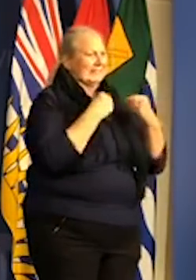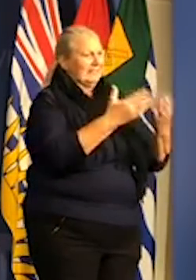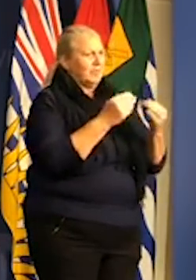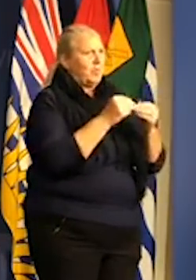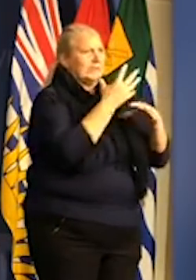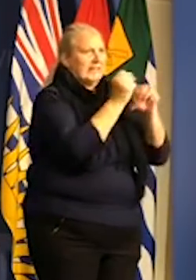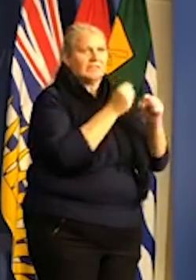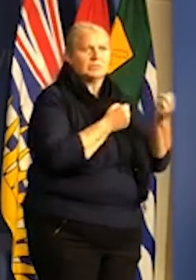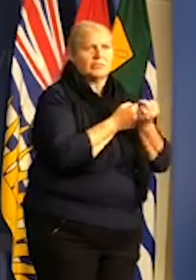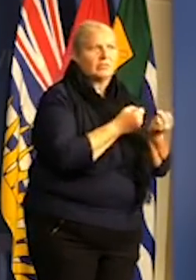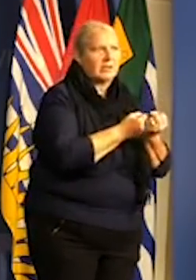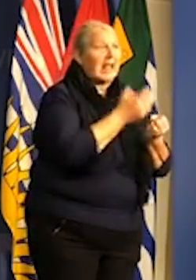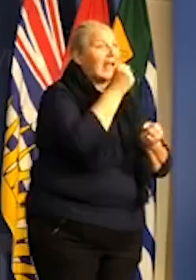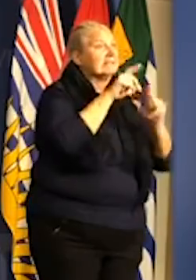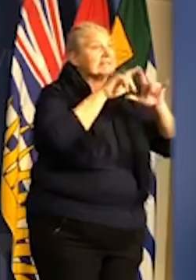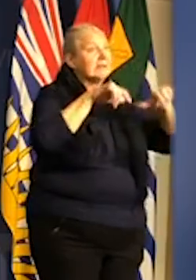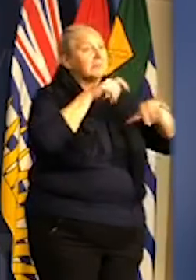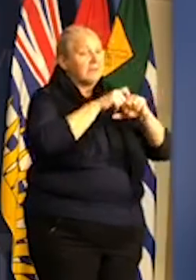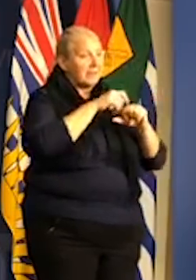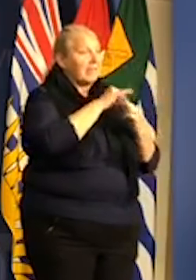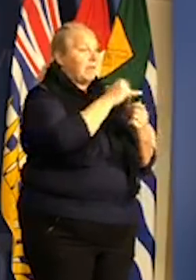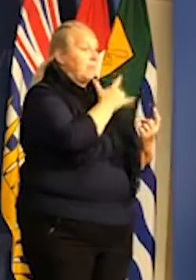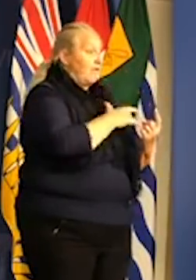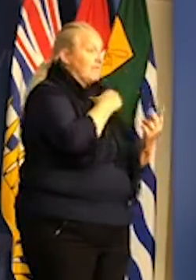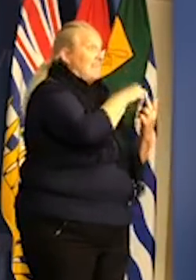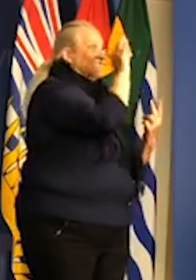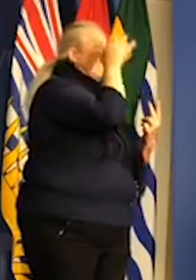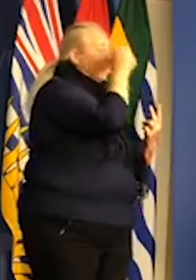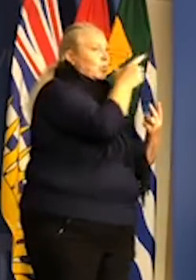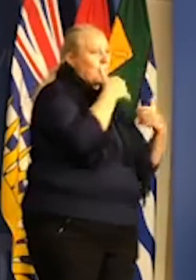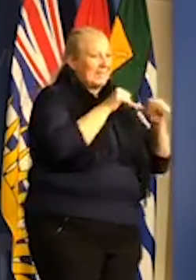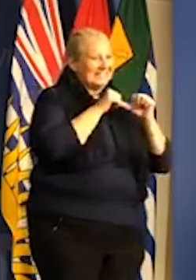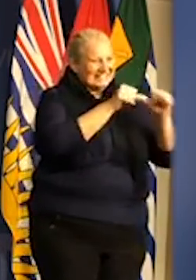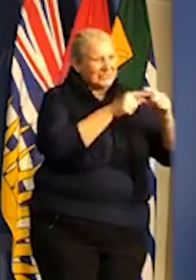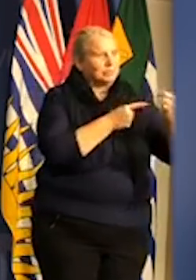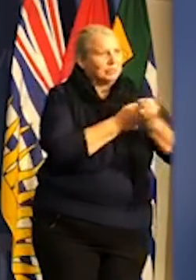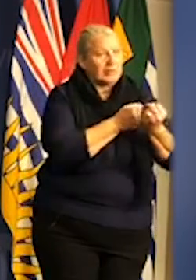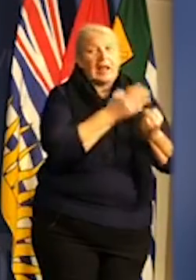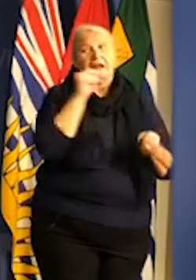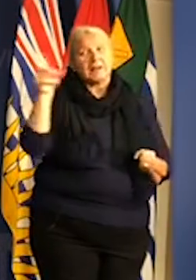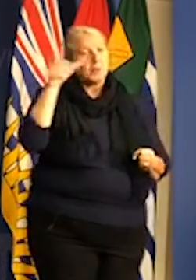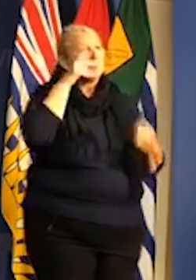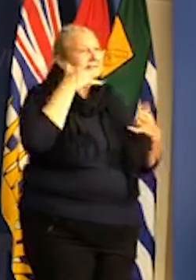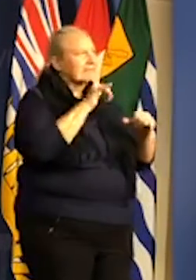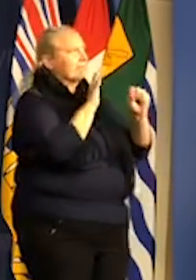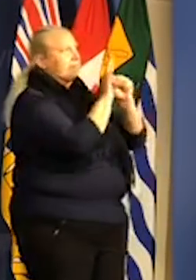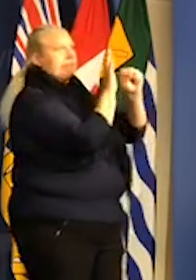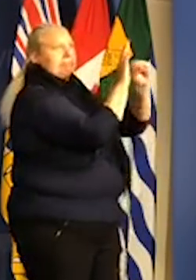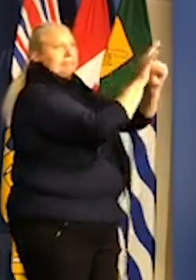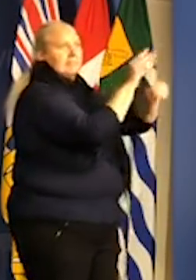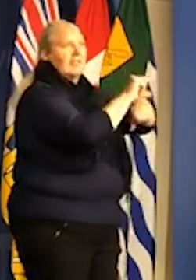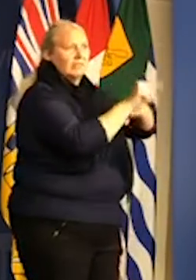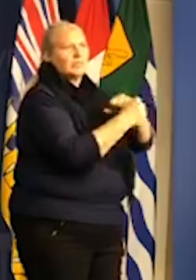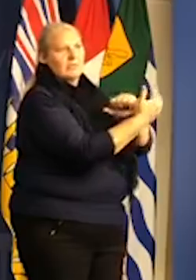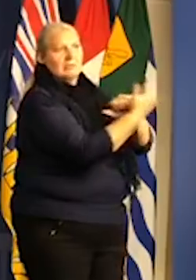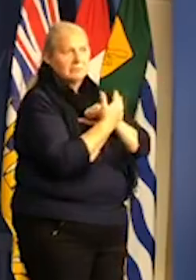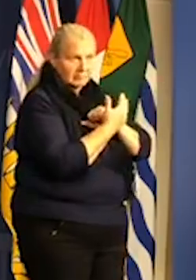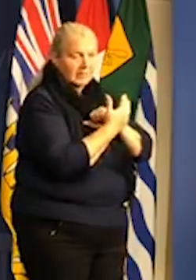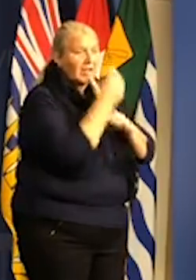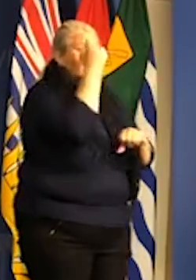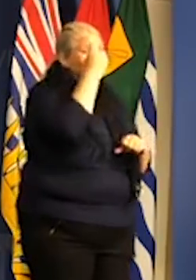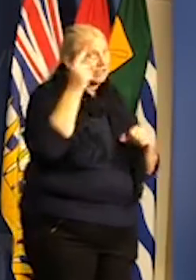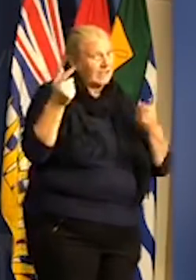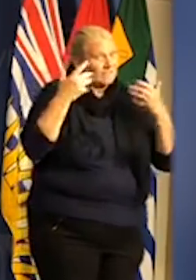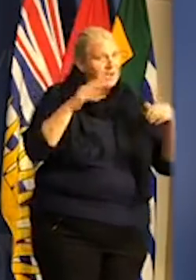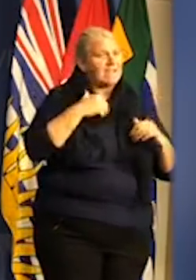support from federal and provincial governments that I will continue to press for. We have developed a detailed list of requests,